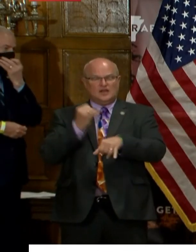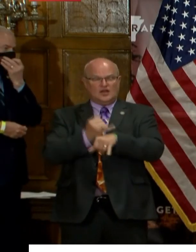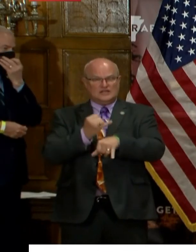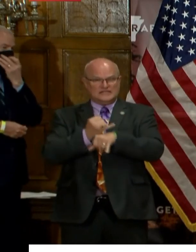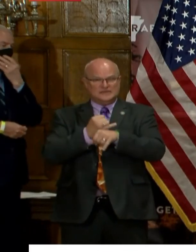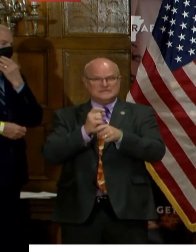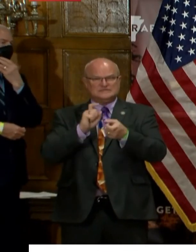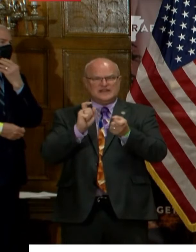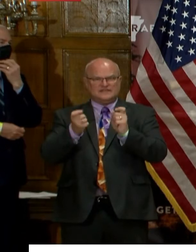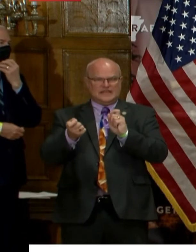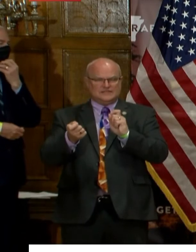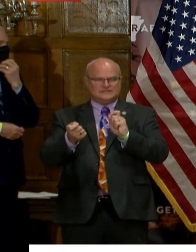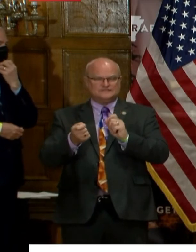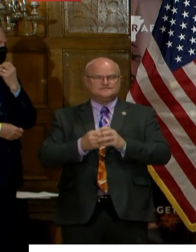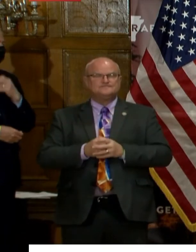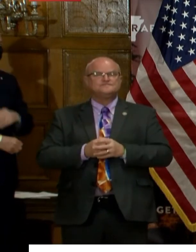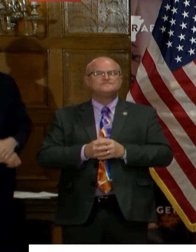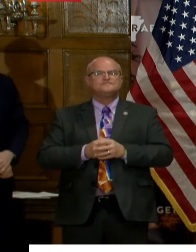on-site modifications.